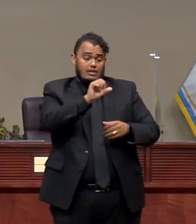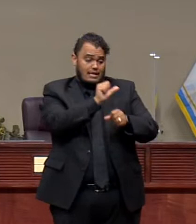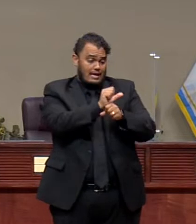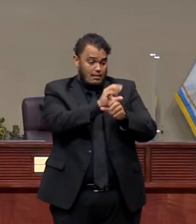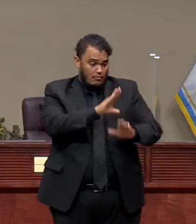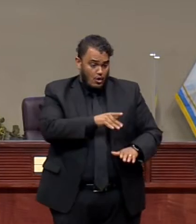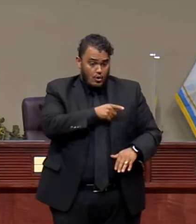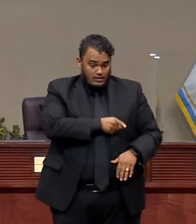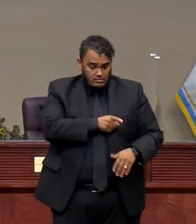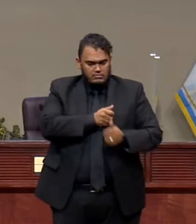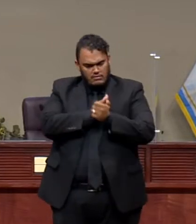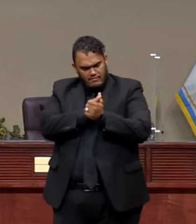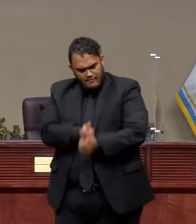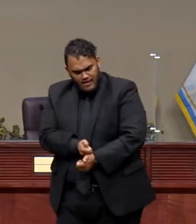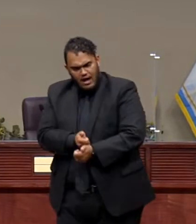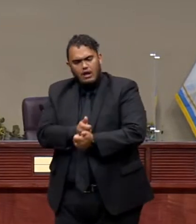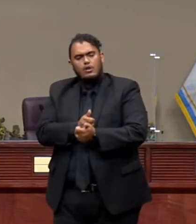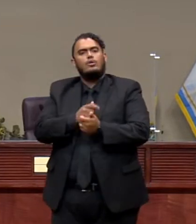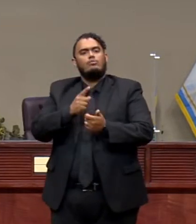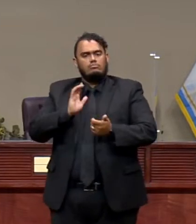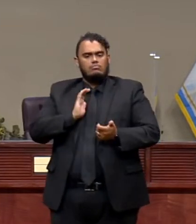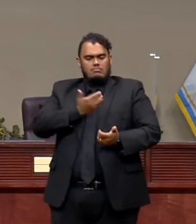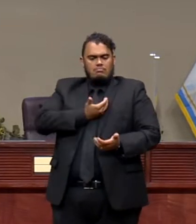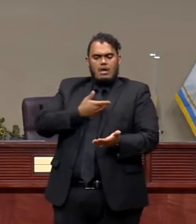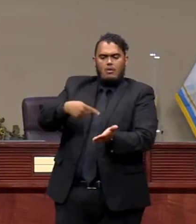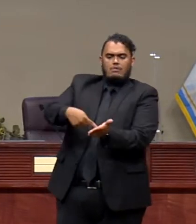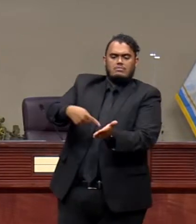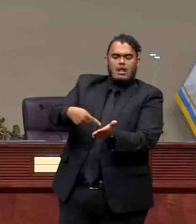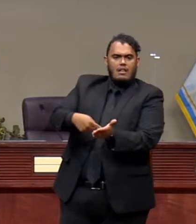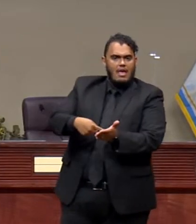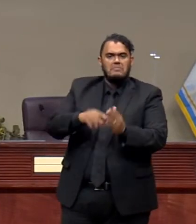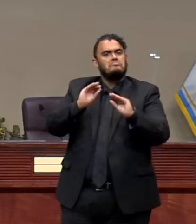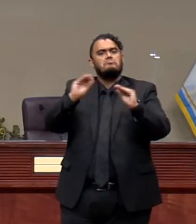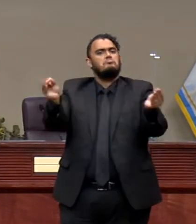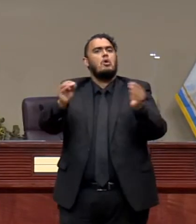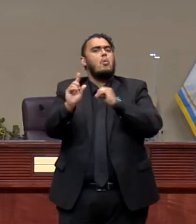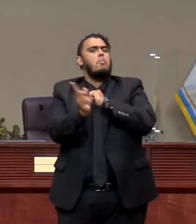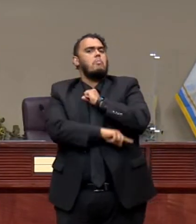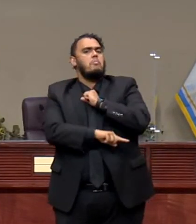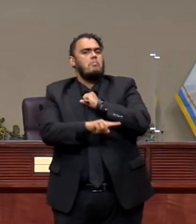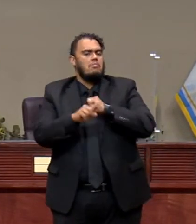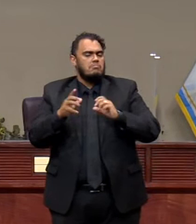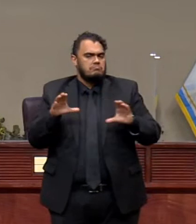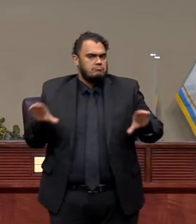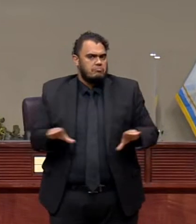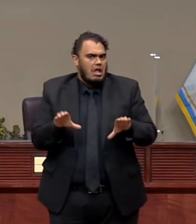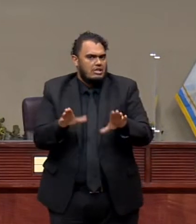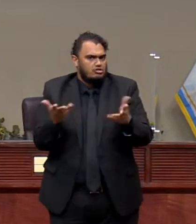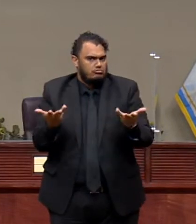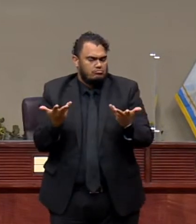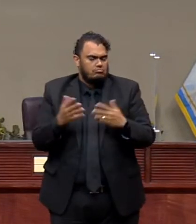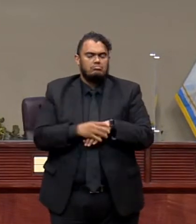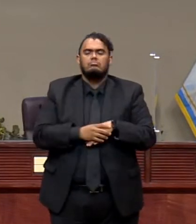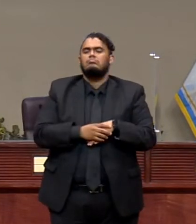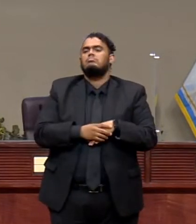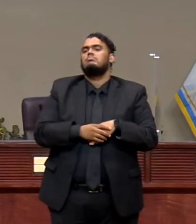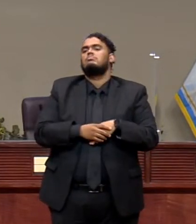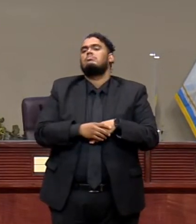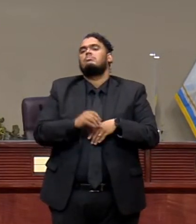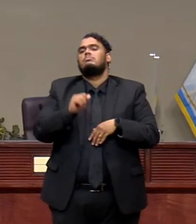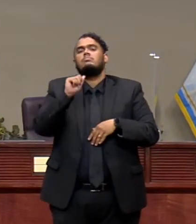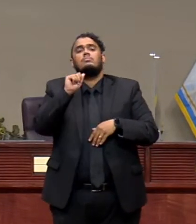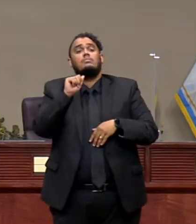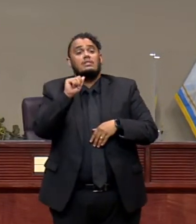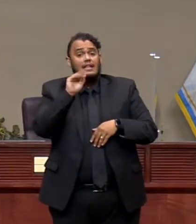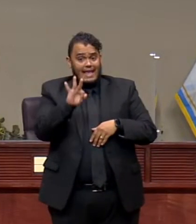by the respective deadlines, there's no disciplinary action for them. Those who will fail as